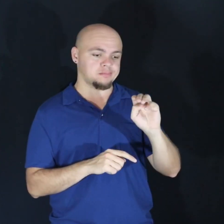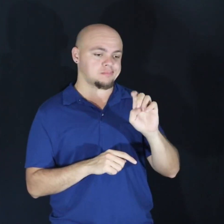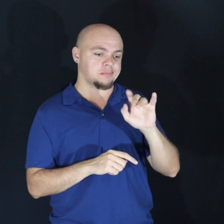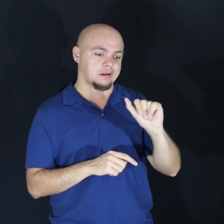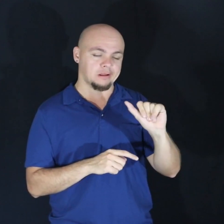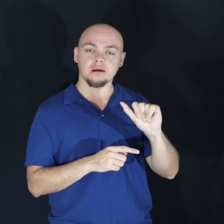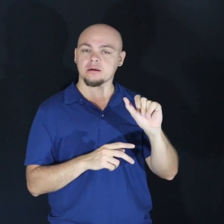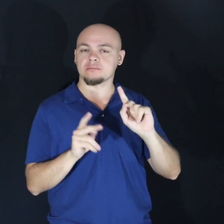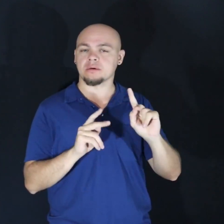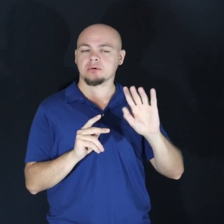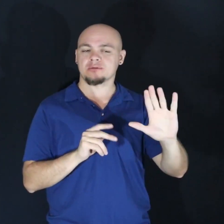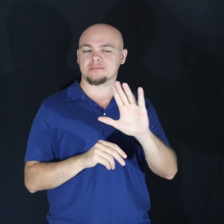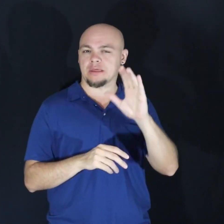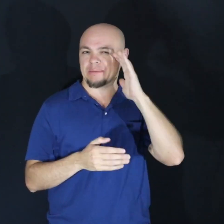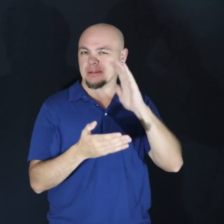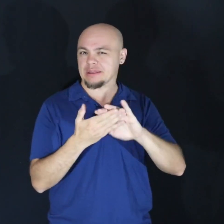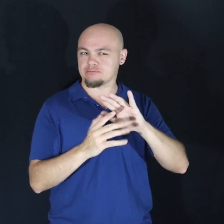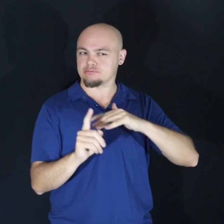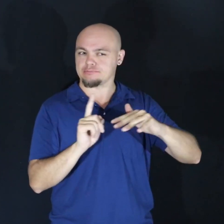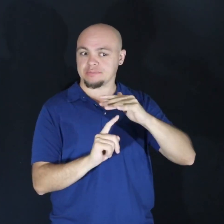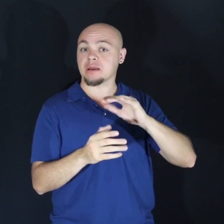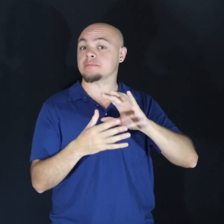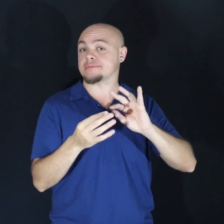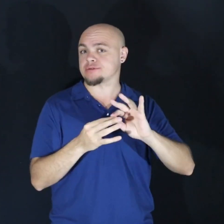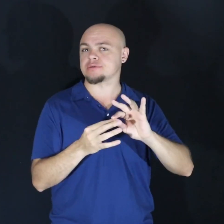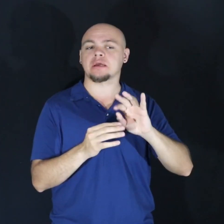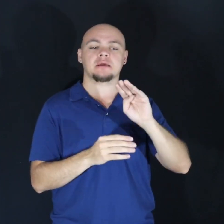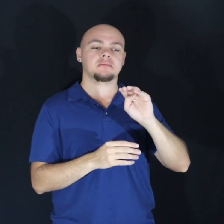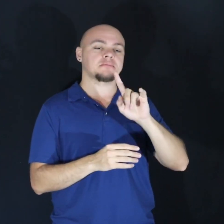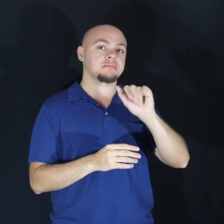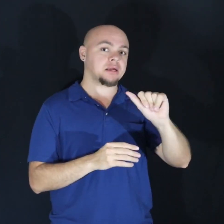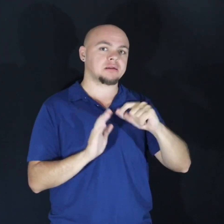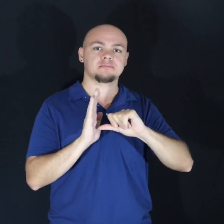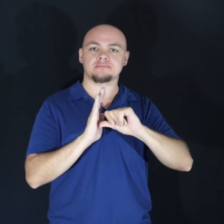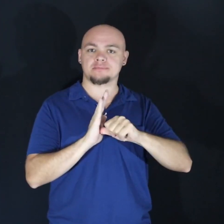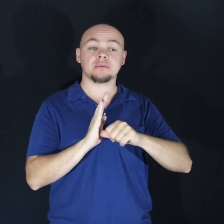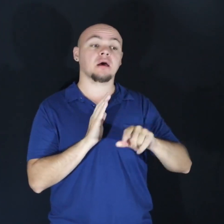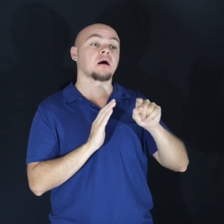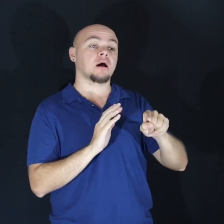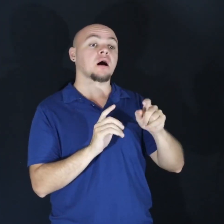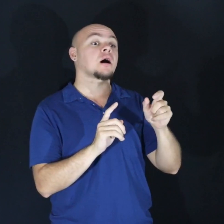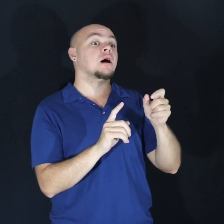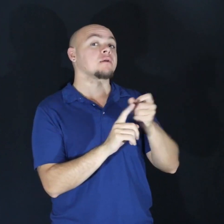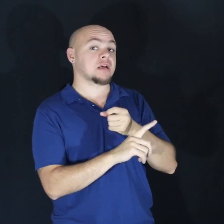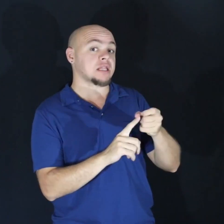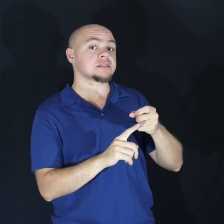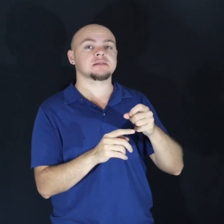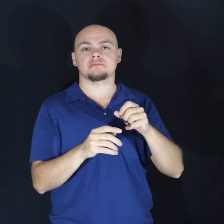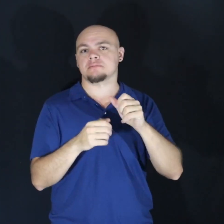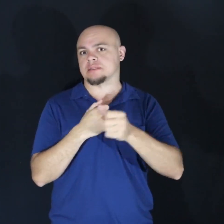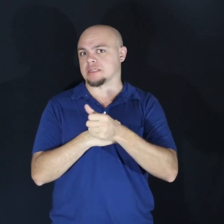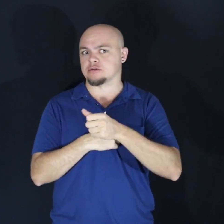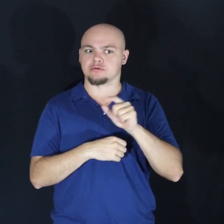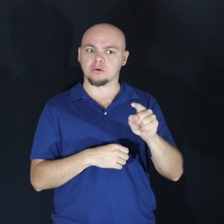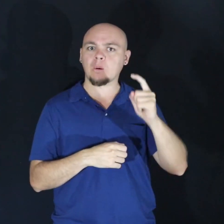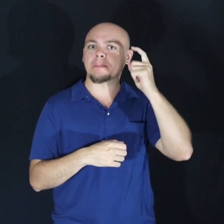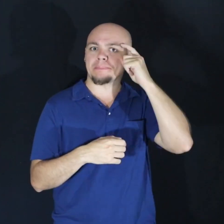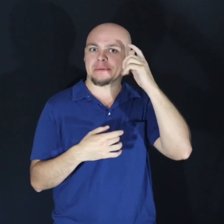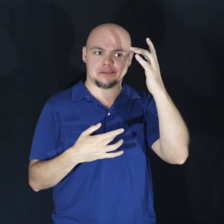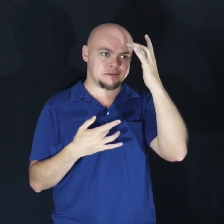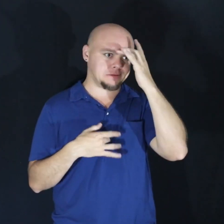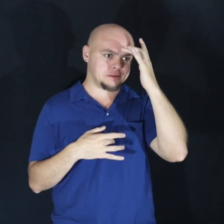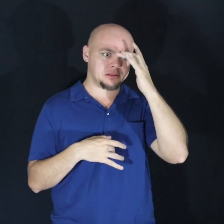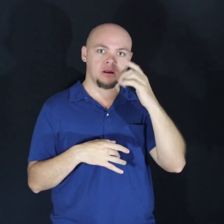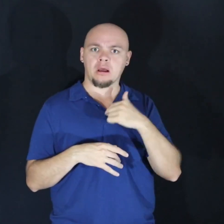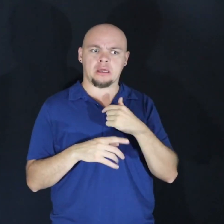around me. Because as I mentioned before, the media associates mental illness with violence and danger. I didn't want people to think I was violent